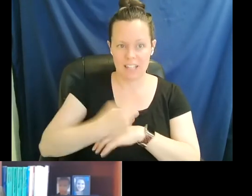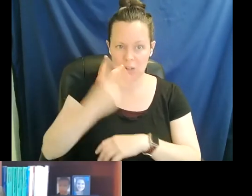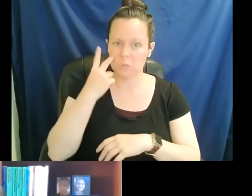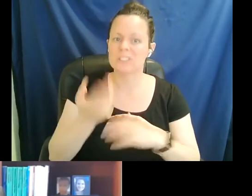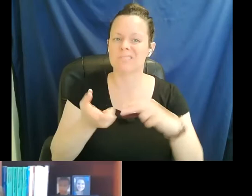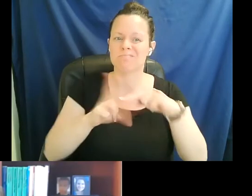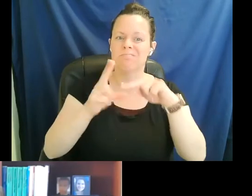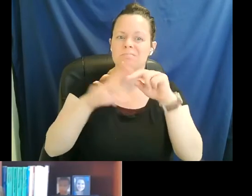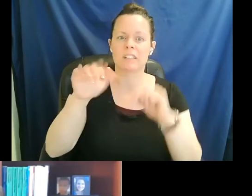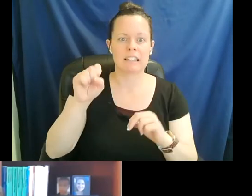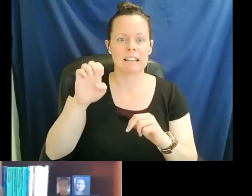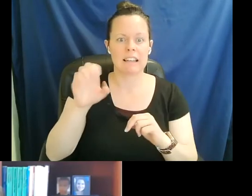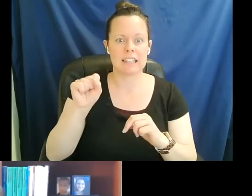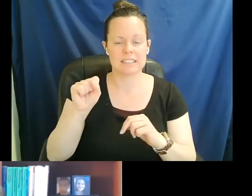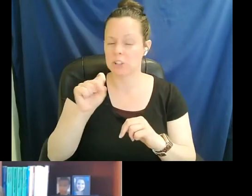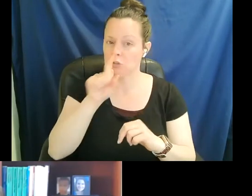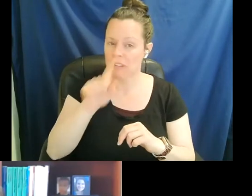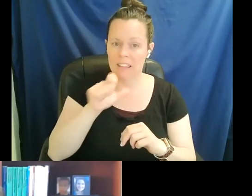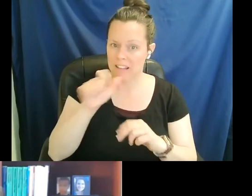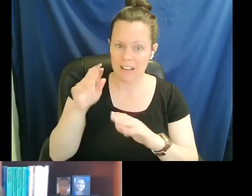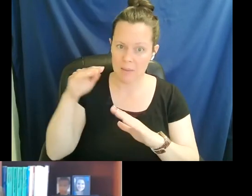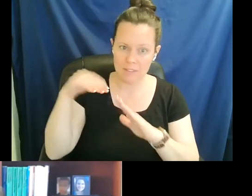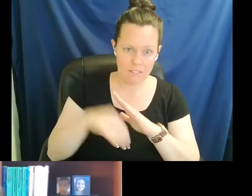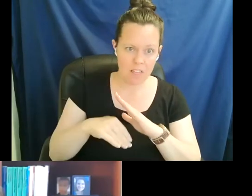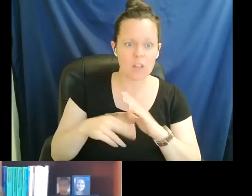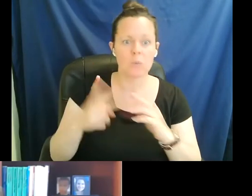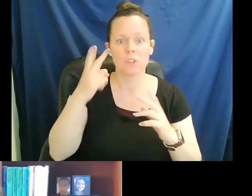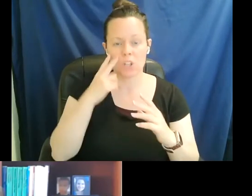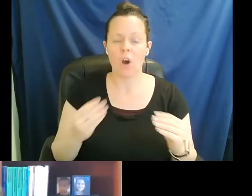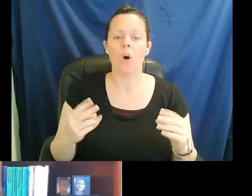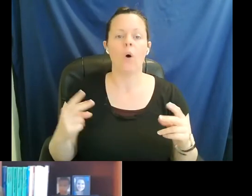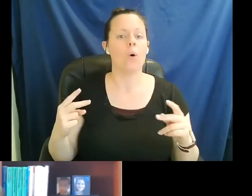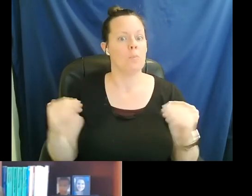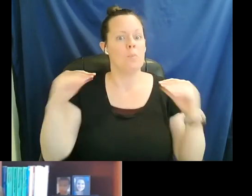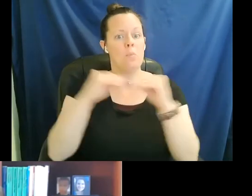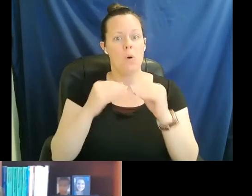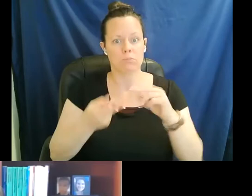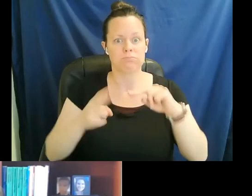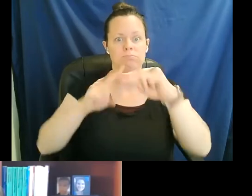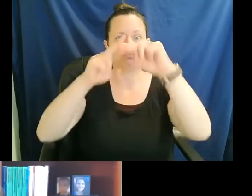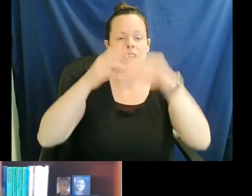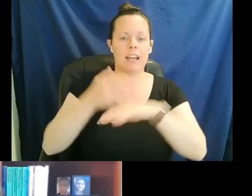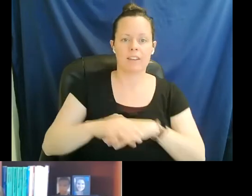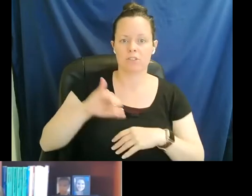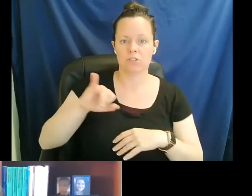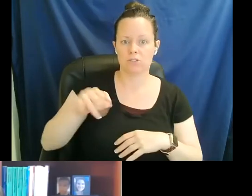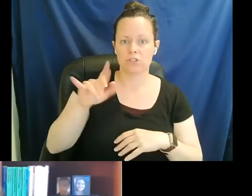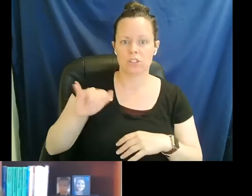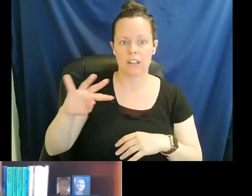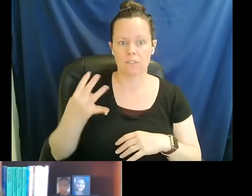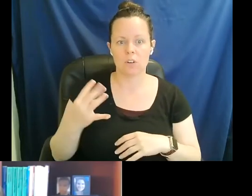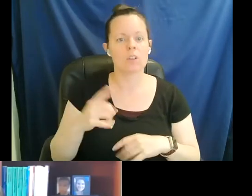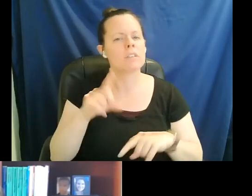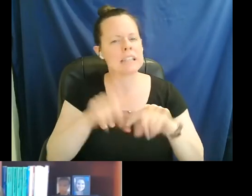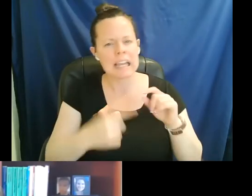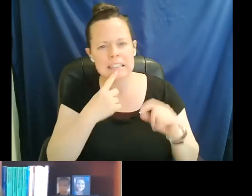really hadn't fallen. We saw even bigger surge after the 4th of July. No one is saying that you can't have